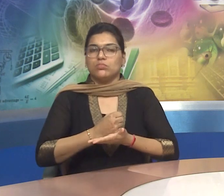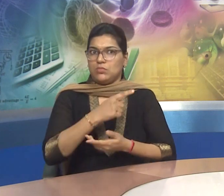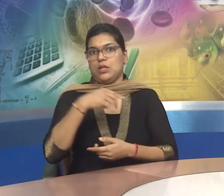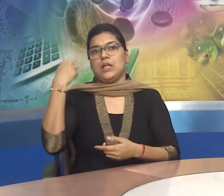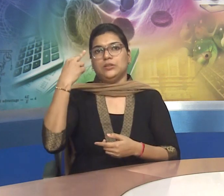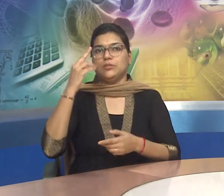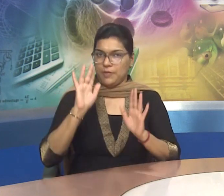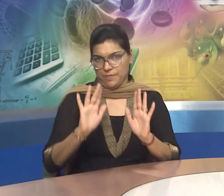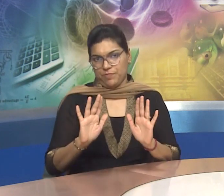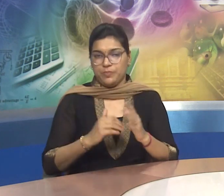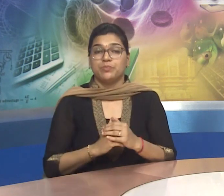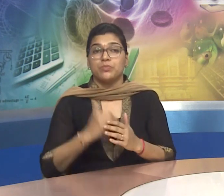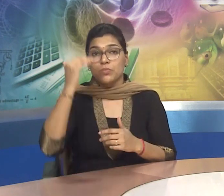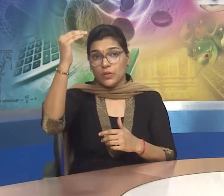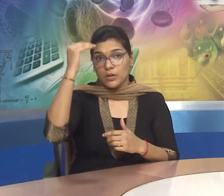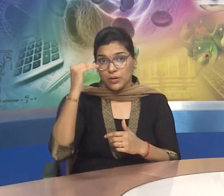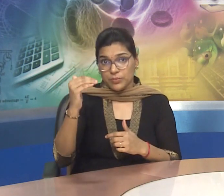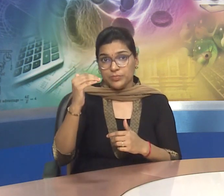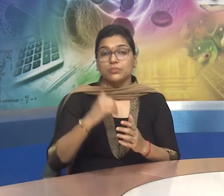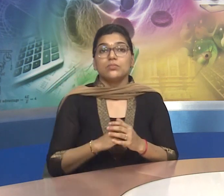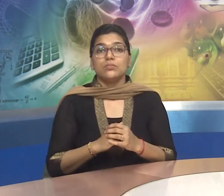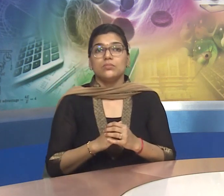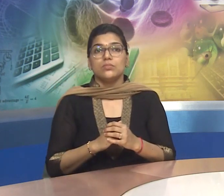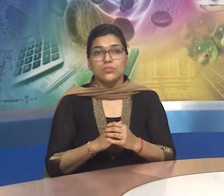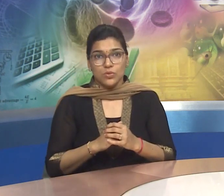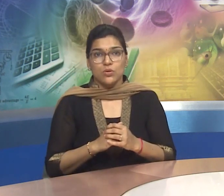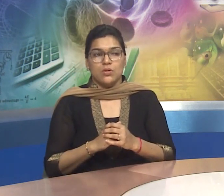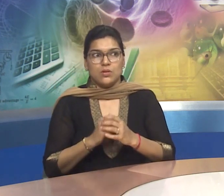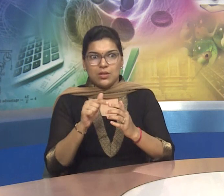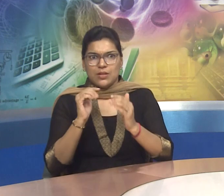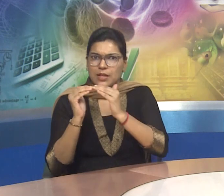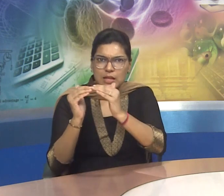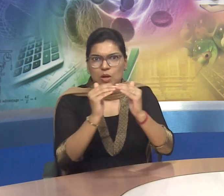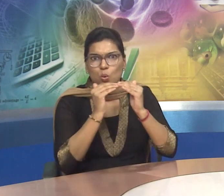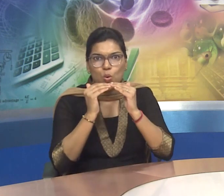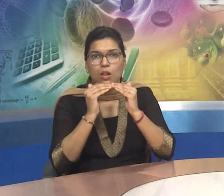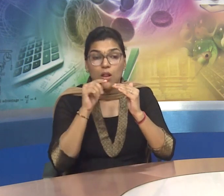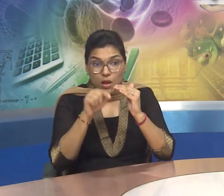equal protection of laws means that if two persons belonging to two different communities,